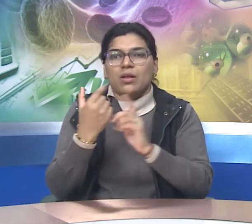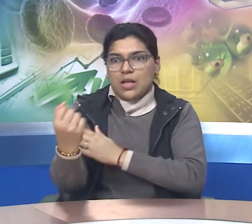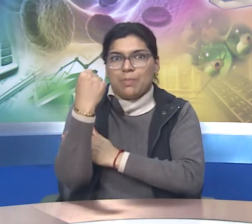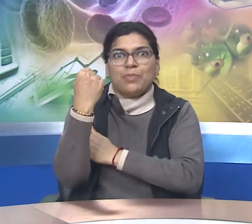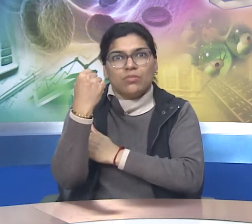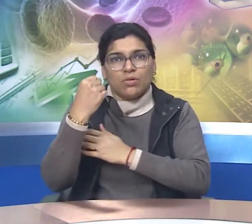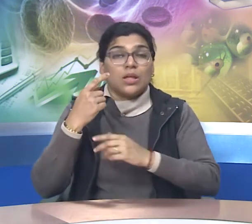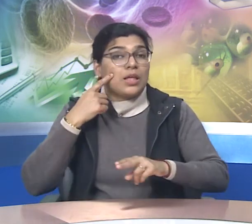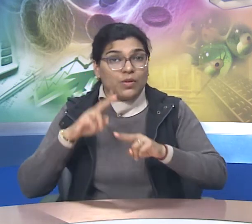to do work.